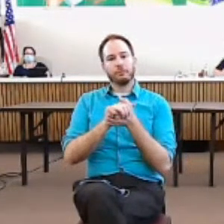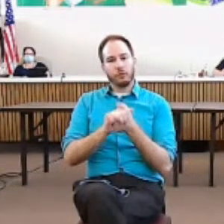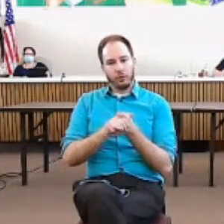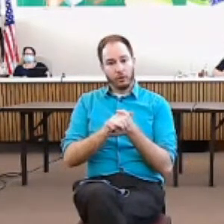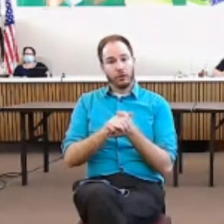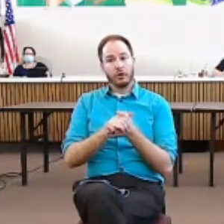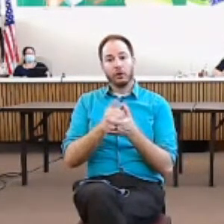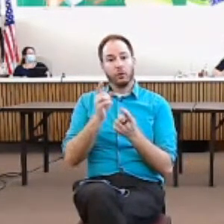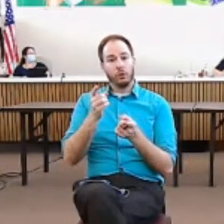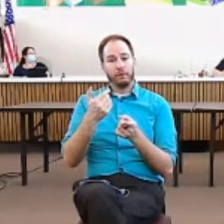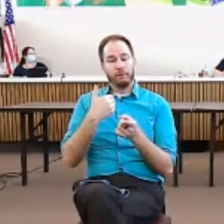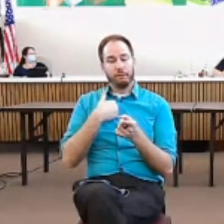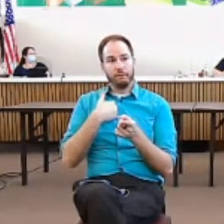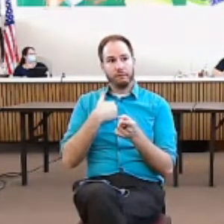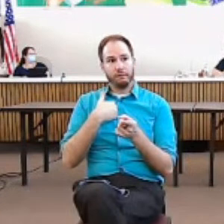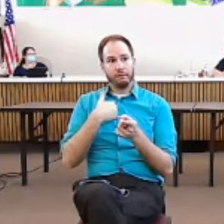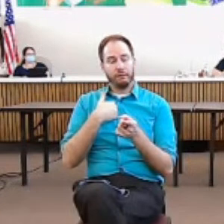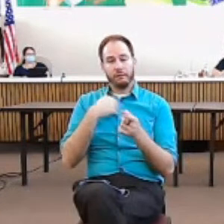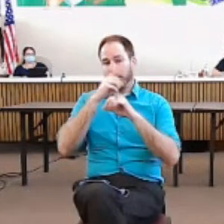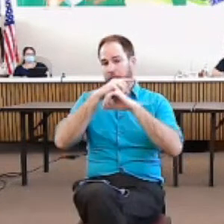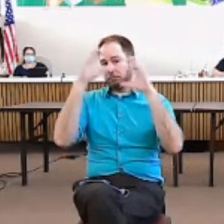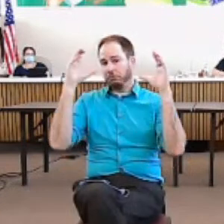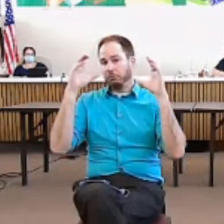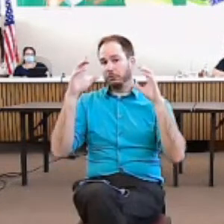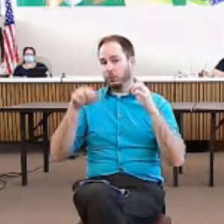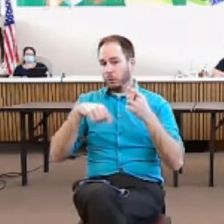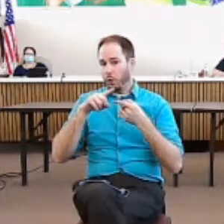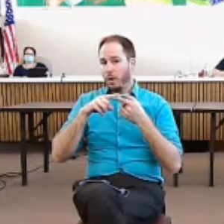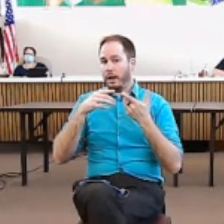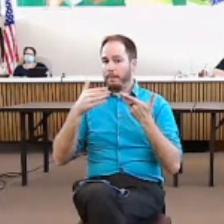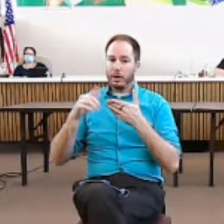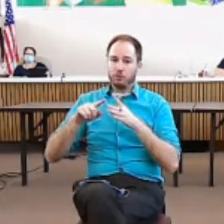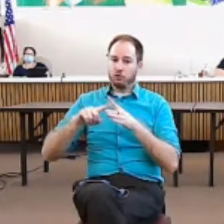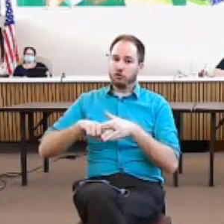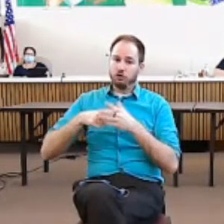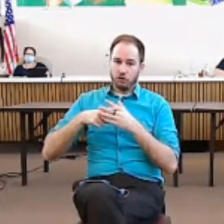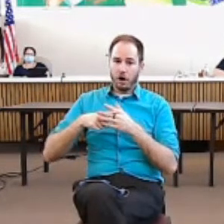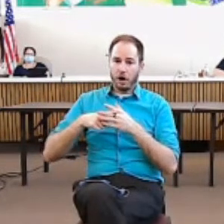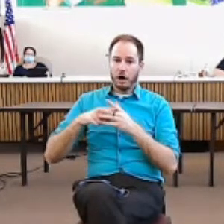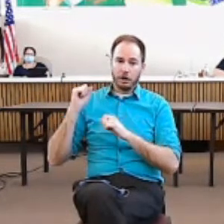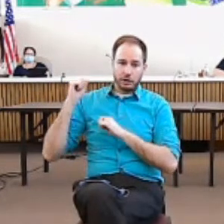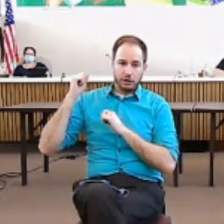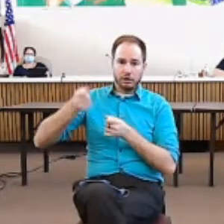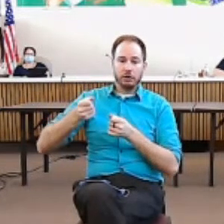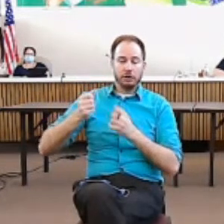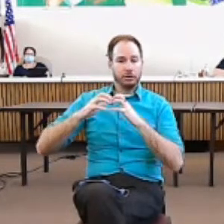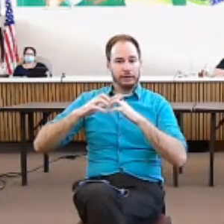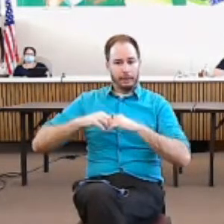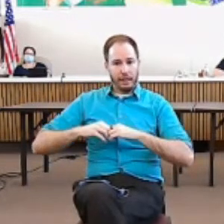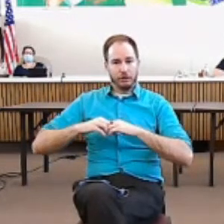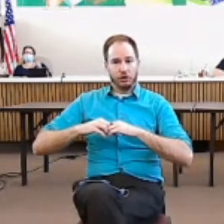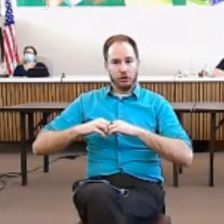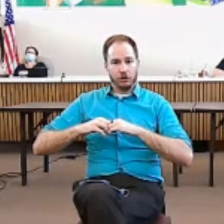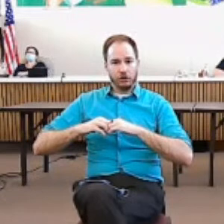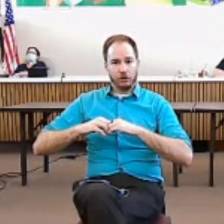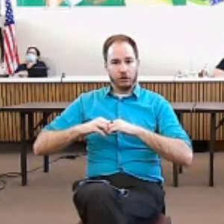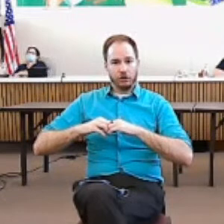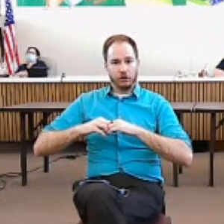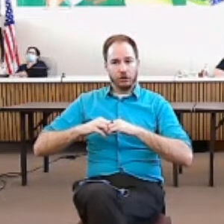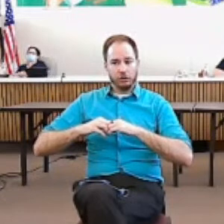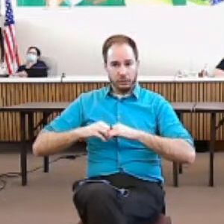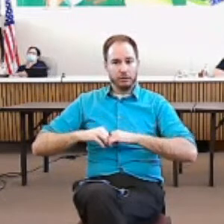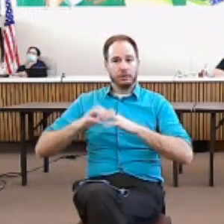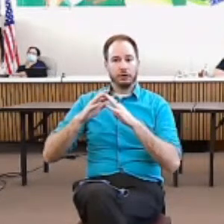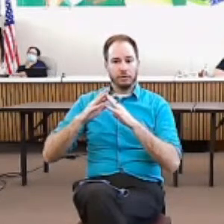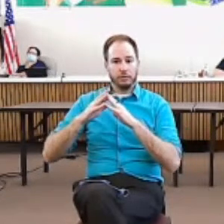Congratulations. Do you have an idea as to when you might be starting demolition and then building the